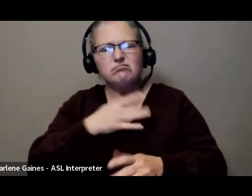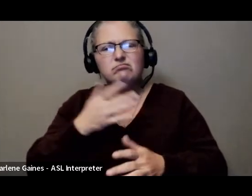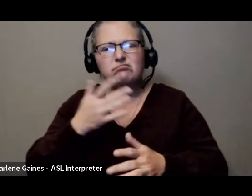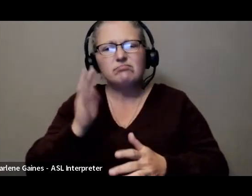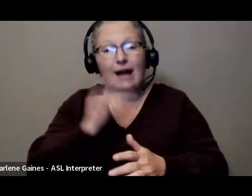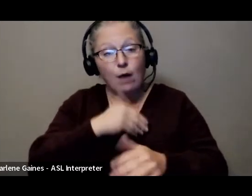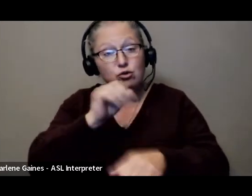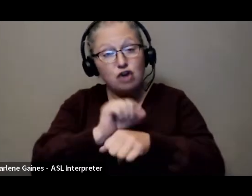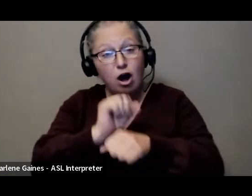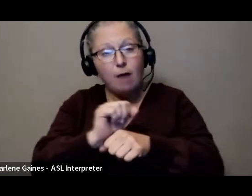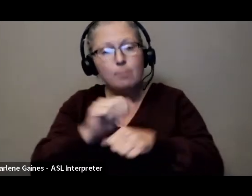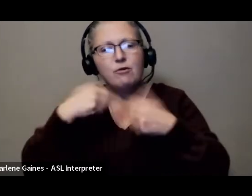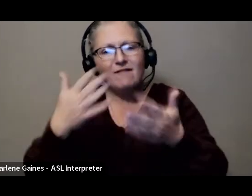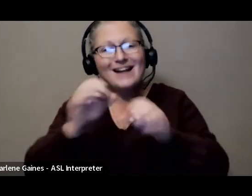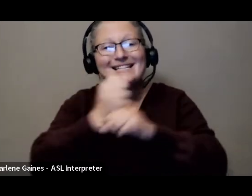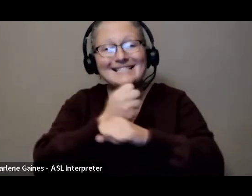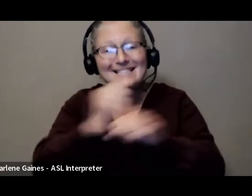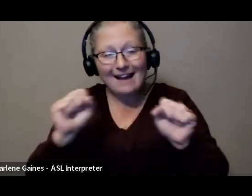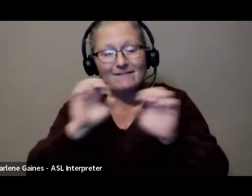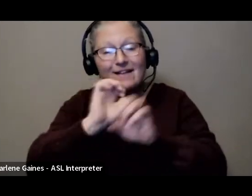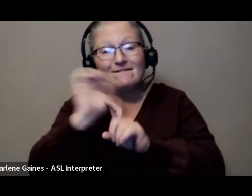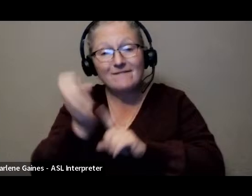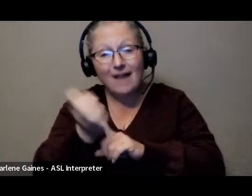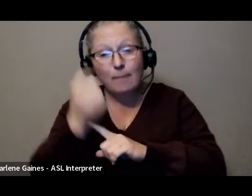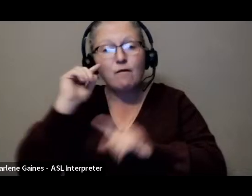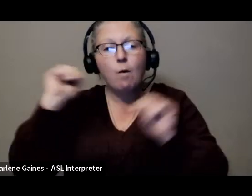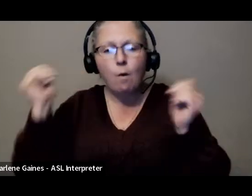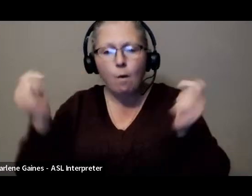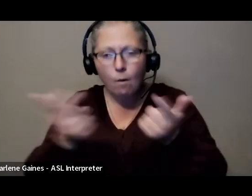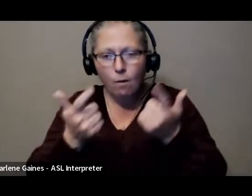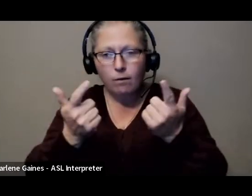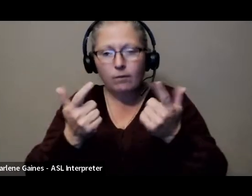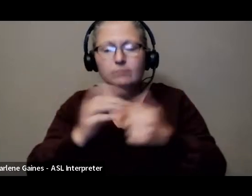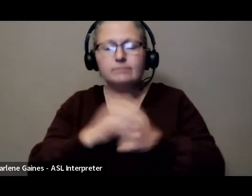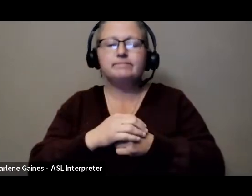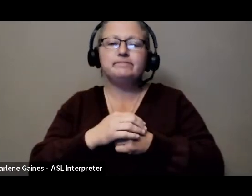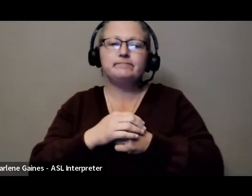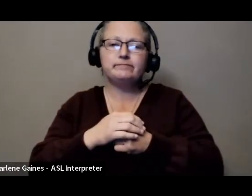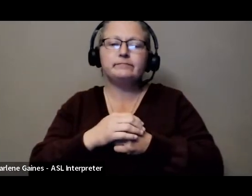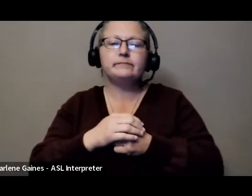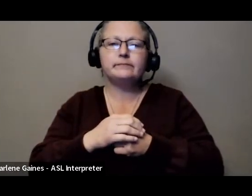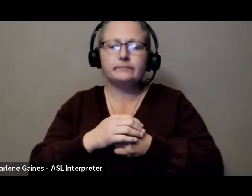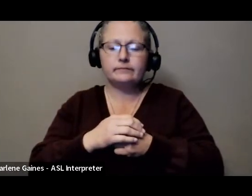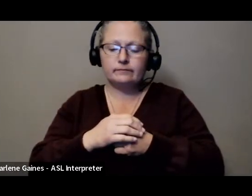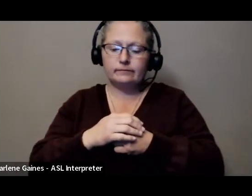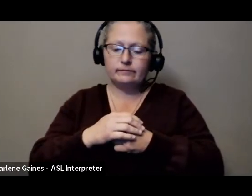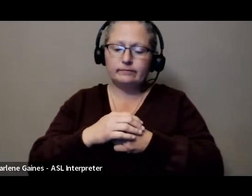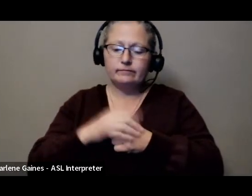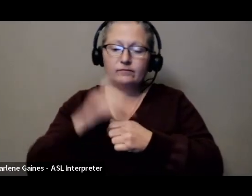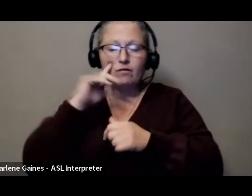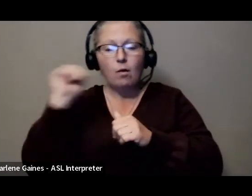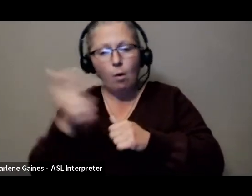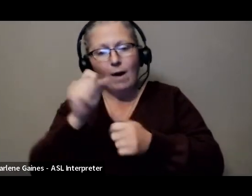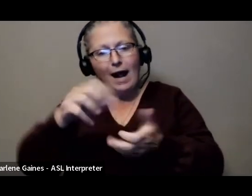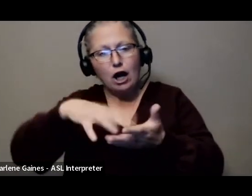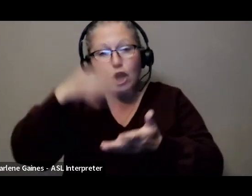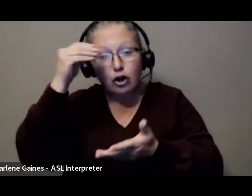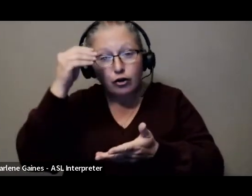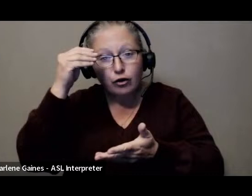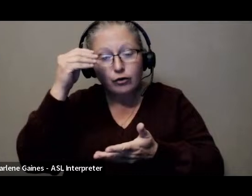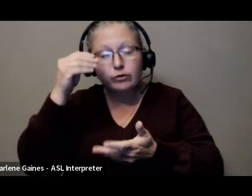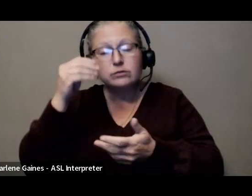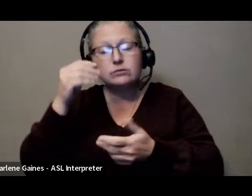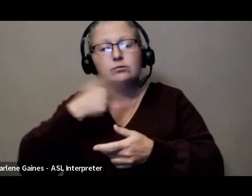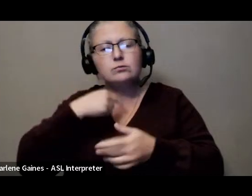to provide a safe environment for all, and for all to learn.